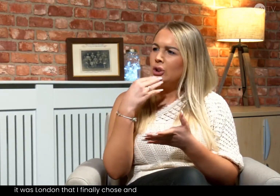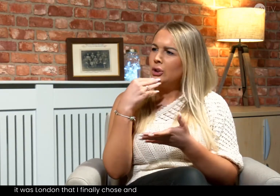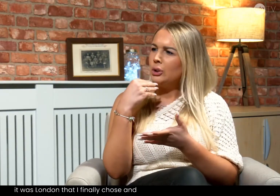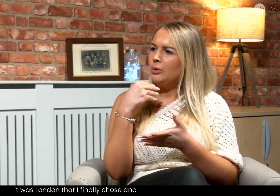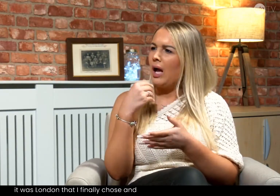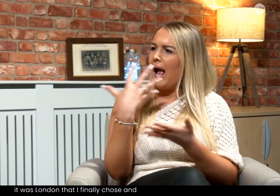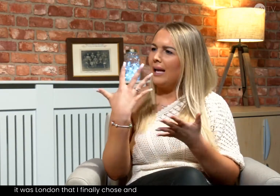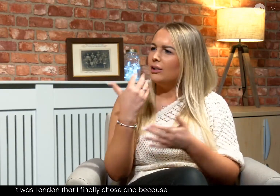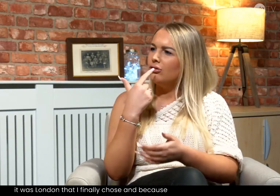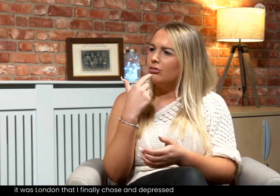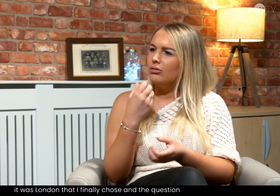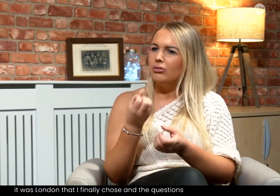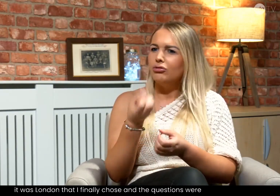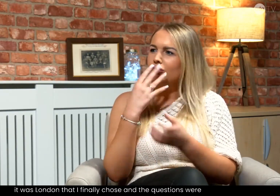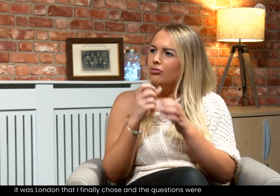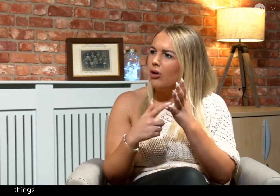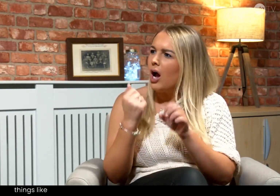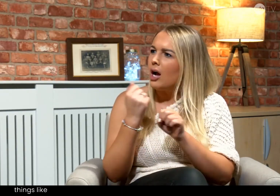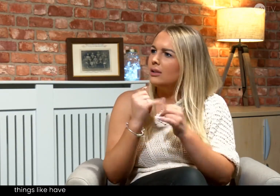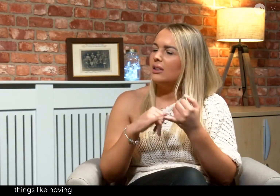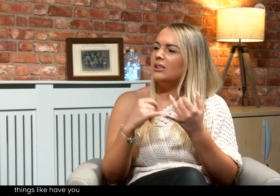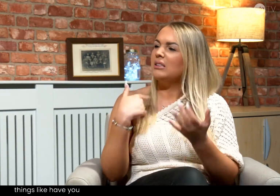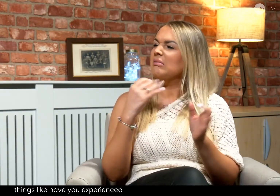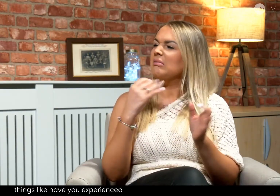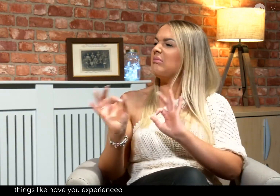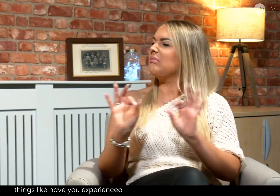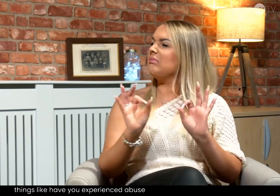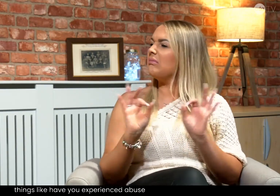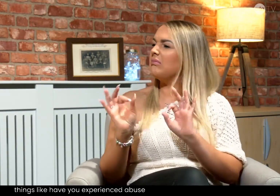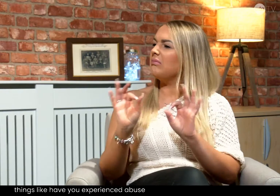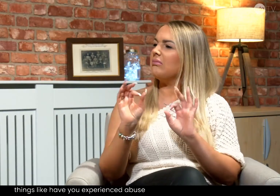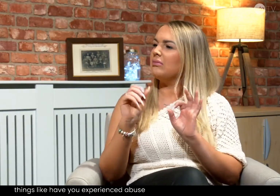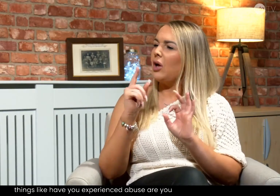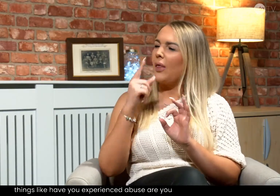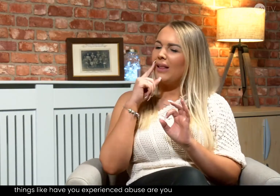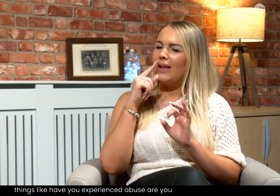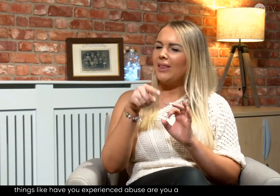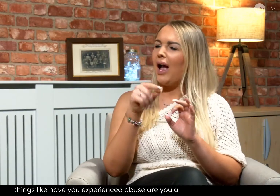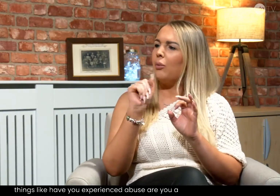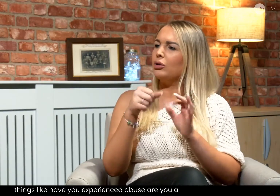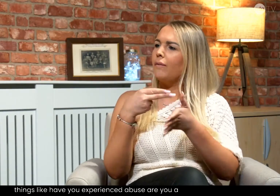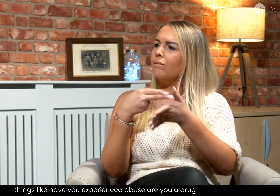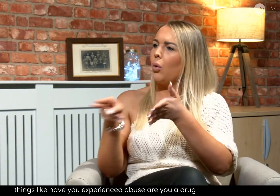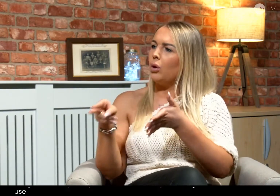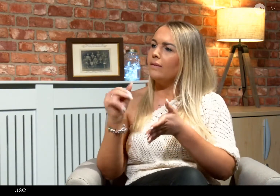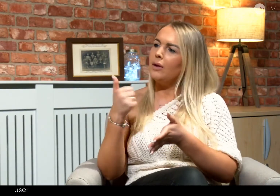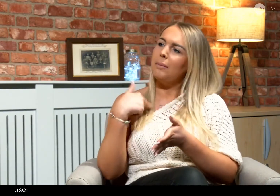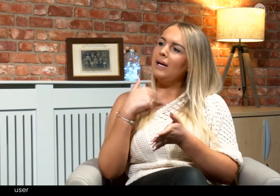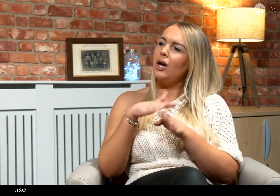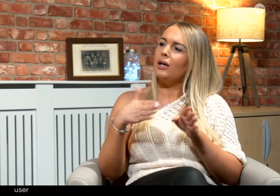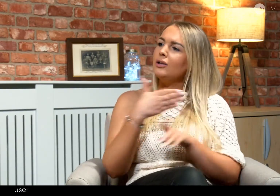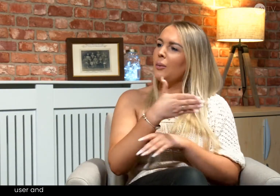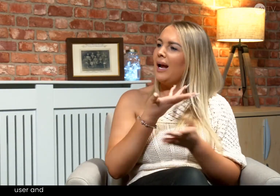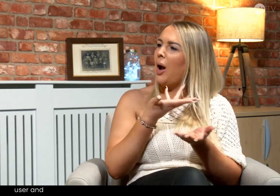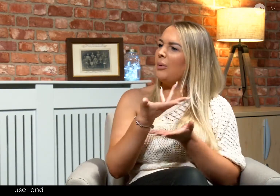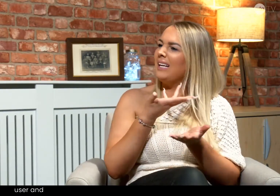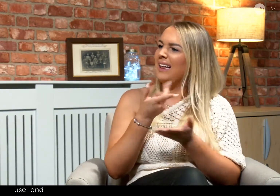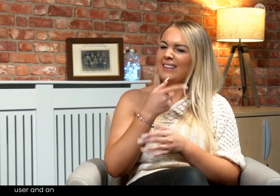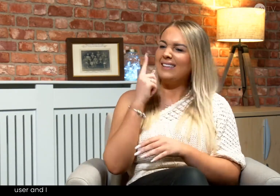things like, have you experienced abuse? Are you a drug user? And I think that was